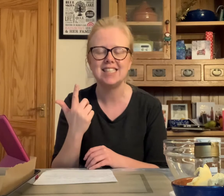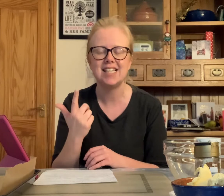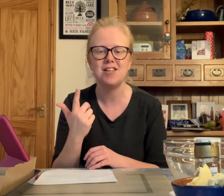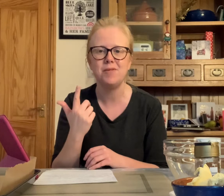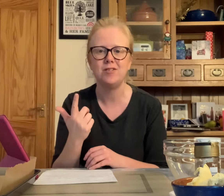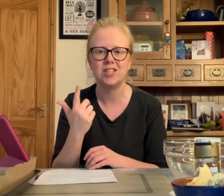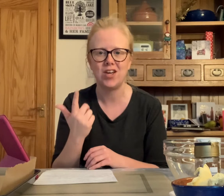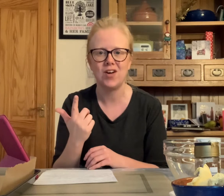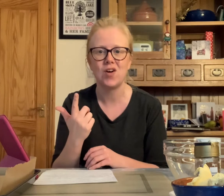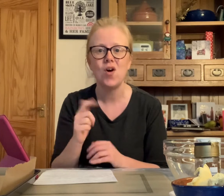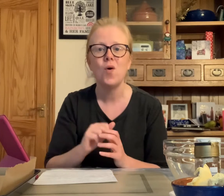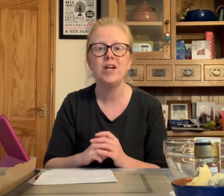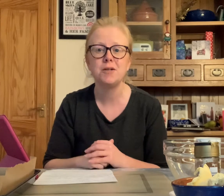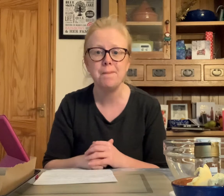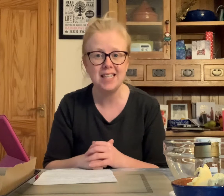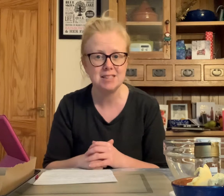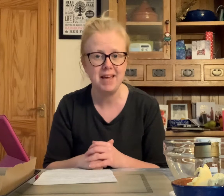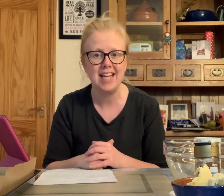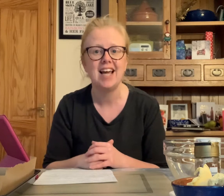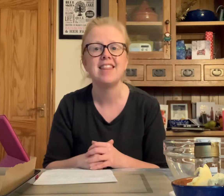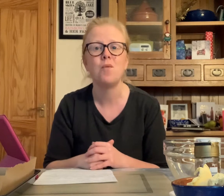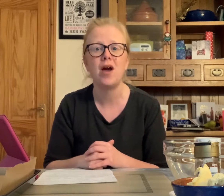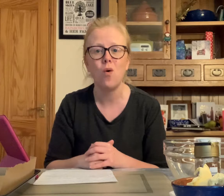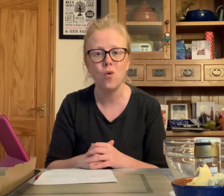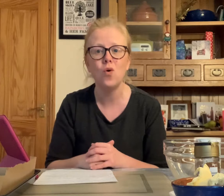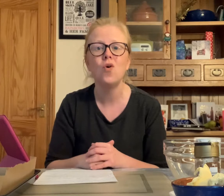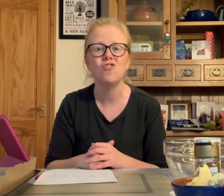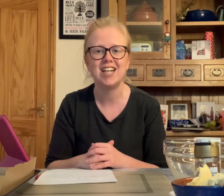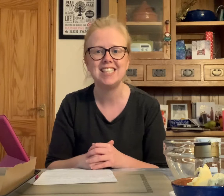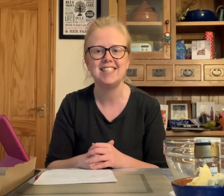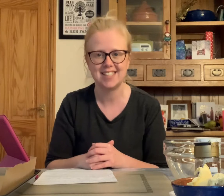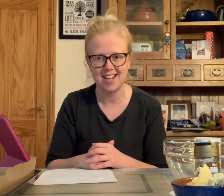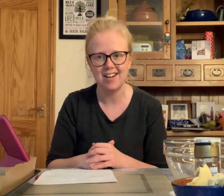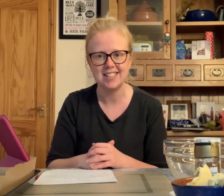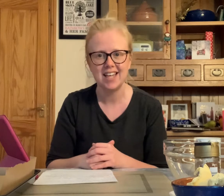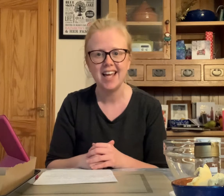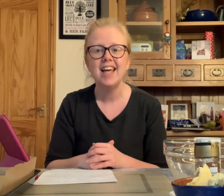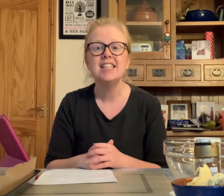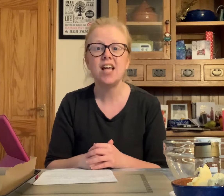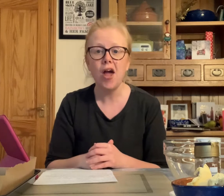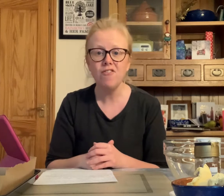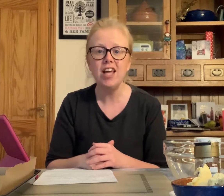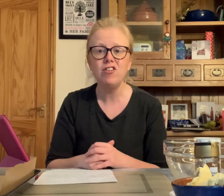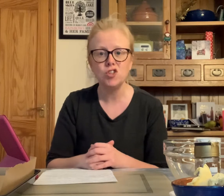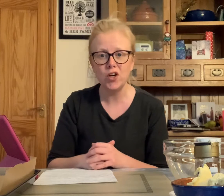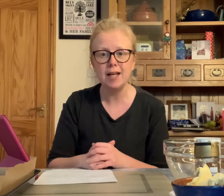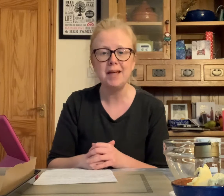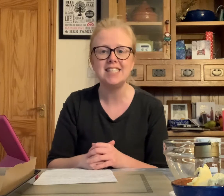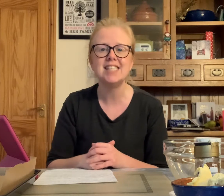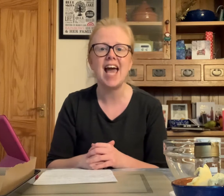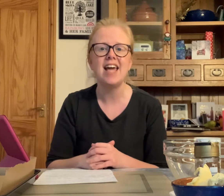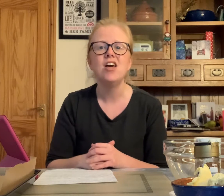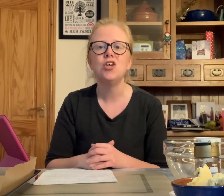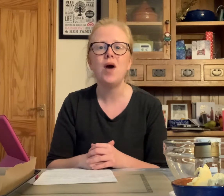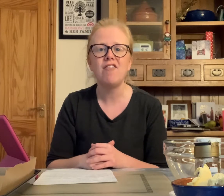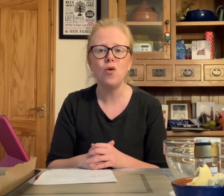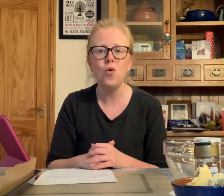the mood to cook, which must mean that we are all ready to start. So hopefully if you're joining me today, you have all of